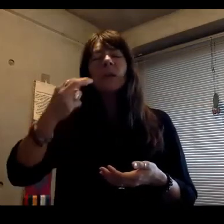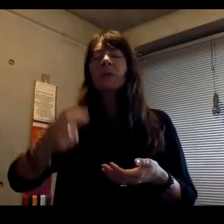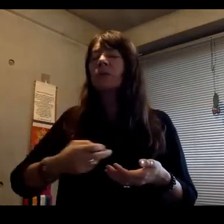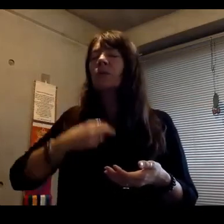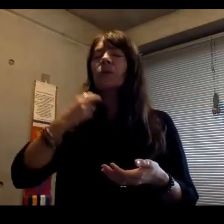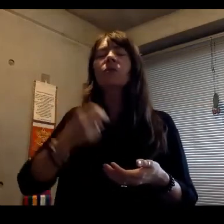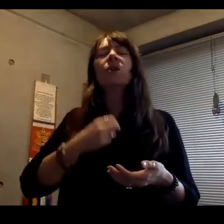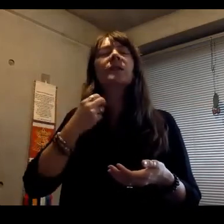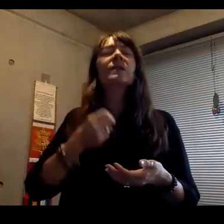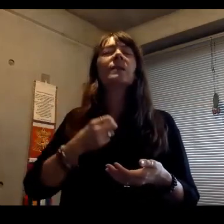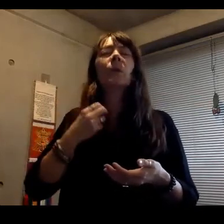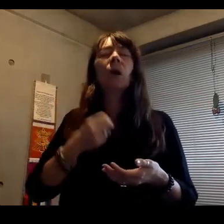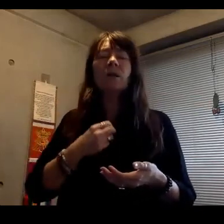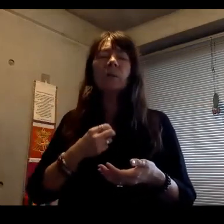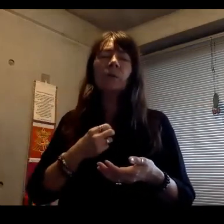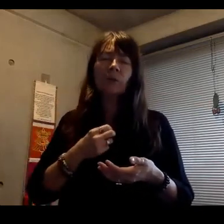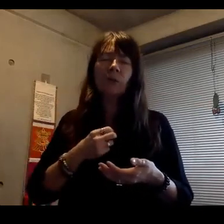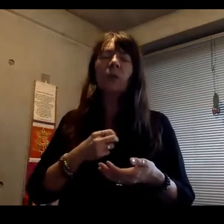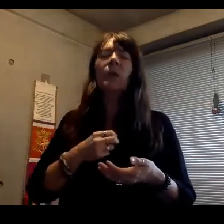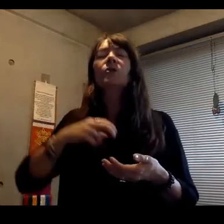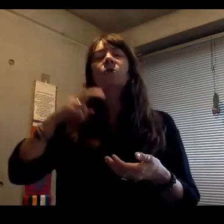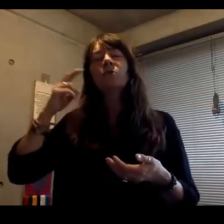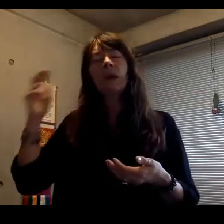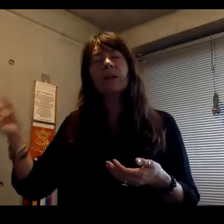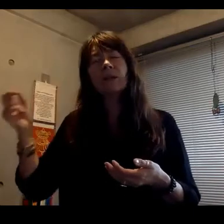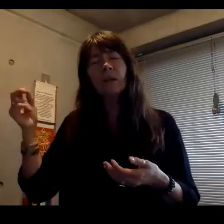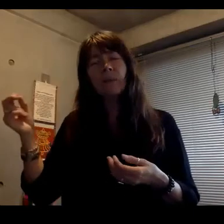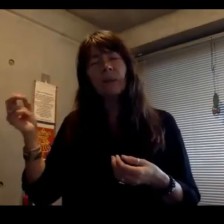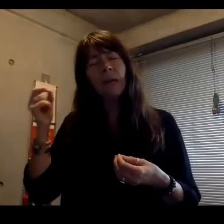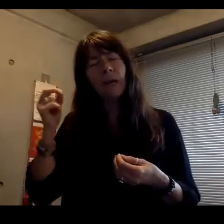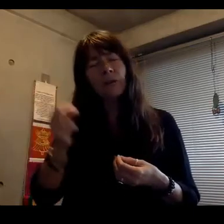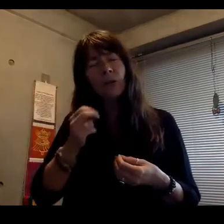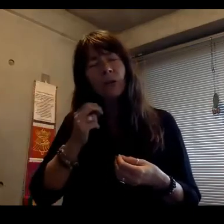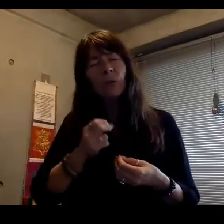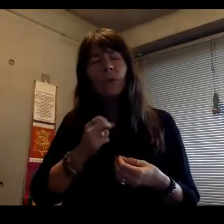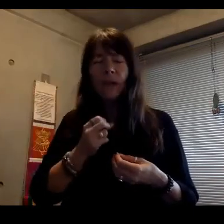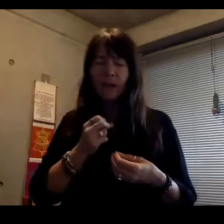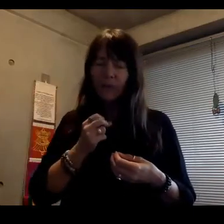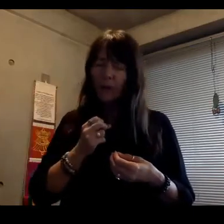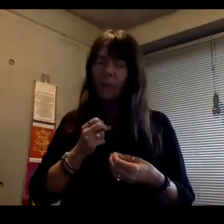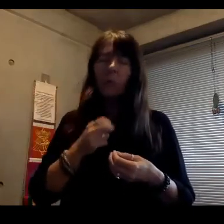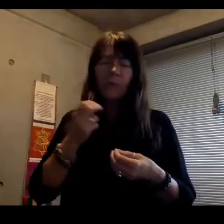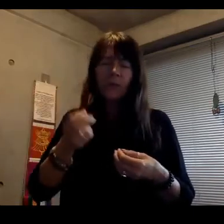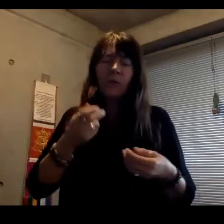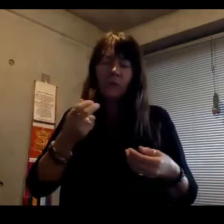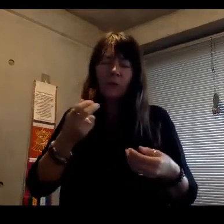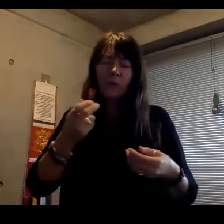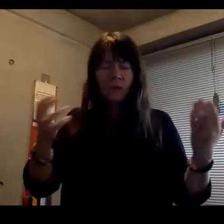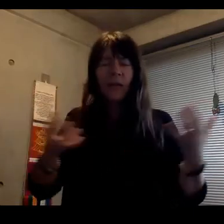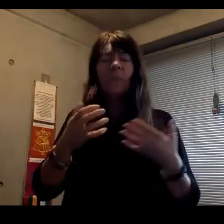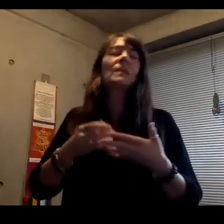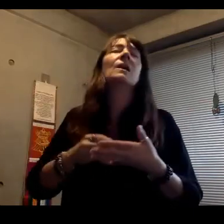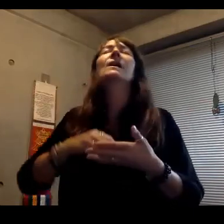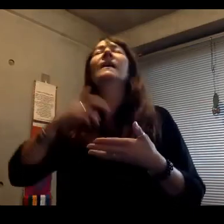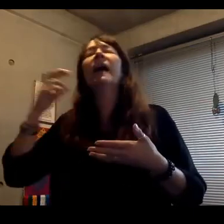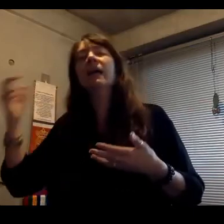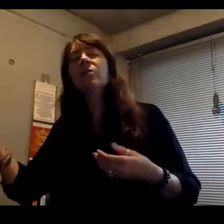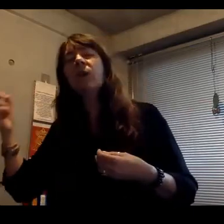you don't, there's no, it's impossible for you to trust something, because therefore, with you doing this